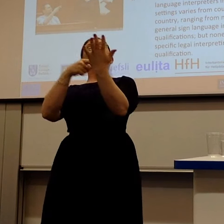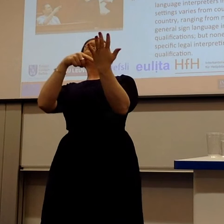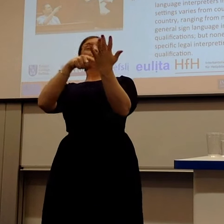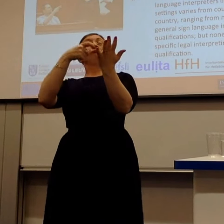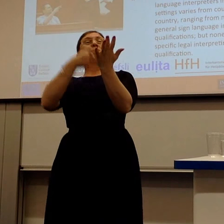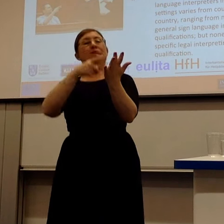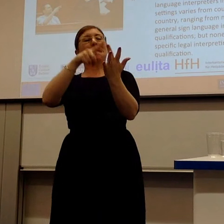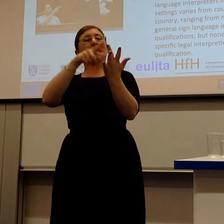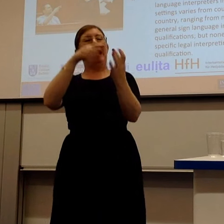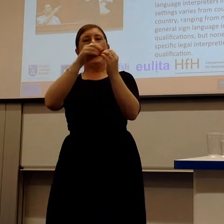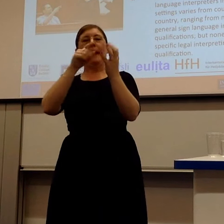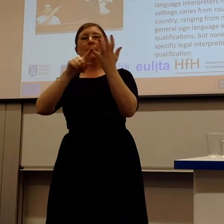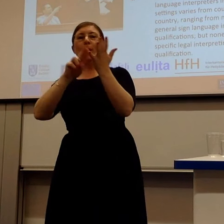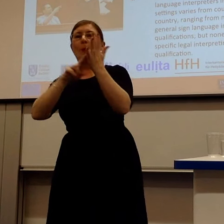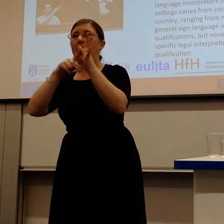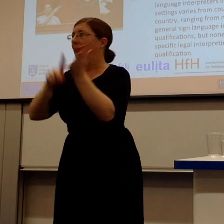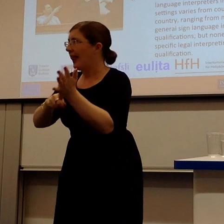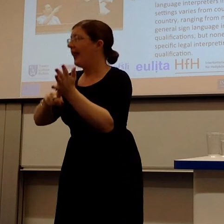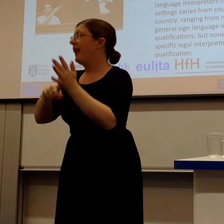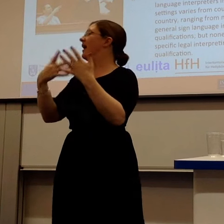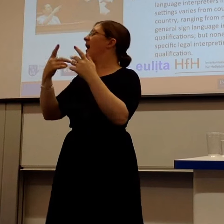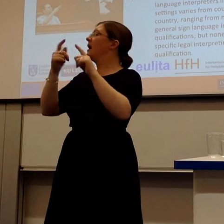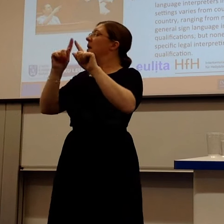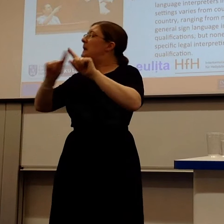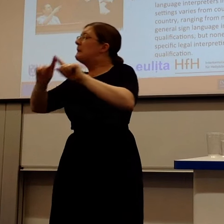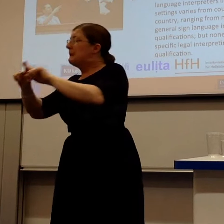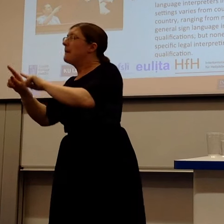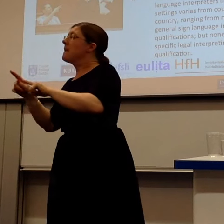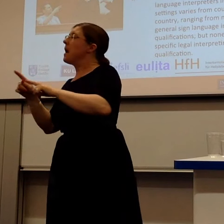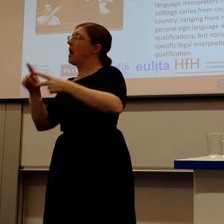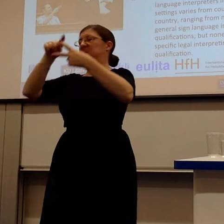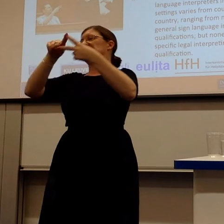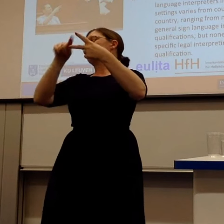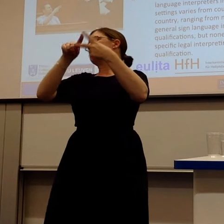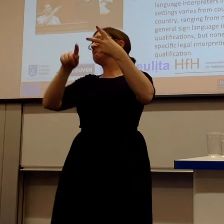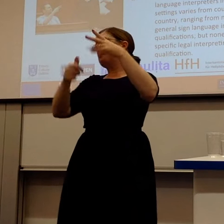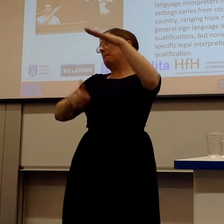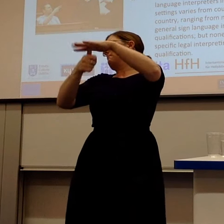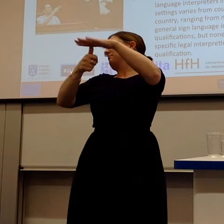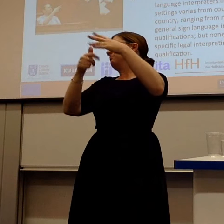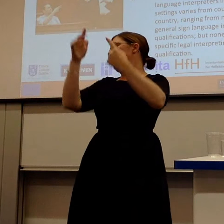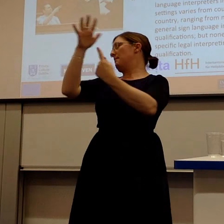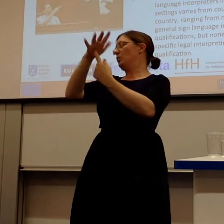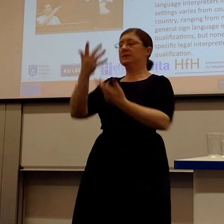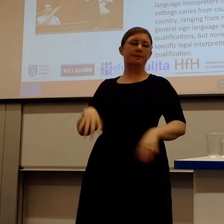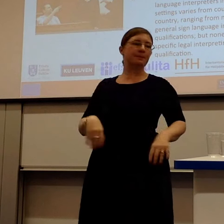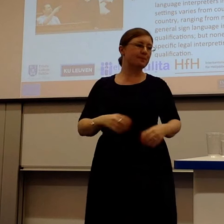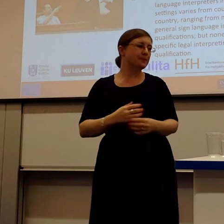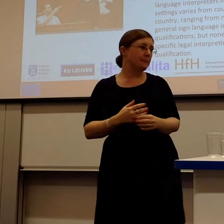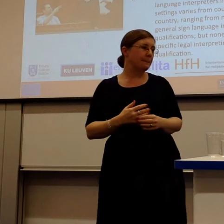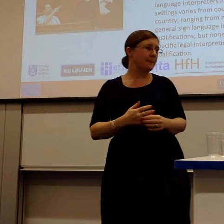working in a tribunal as well, but mostly was court and police